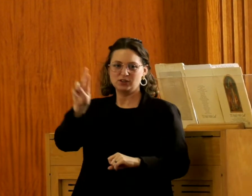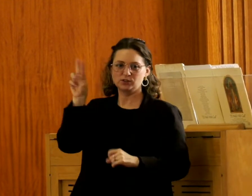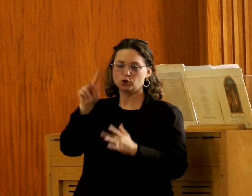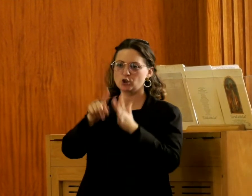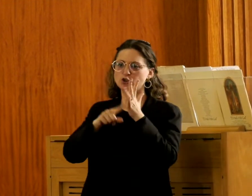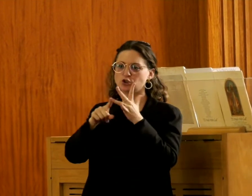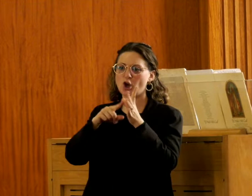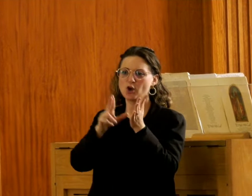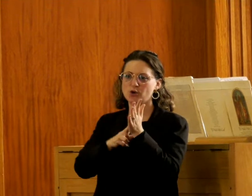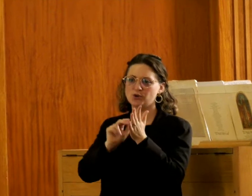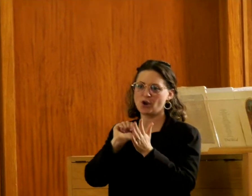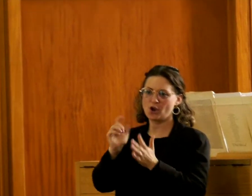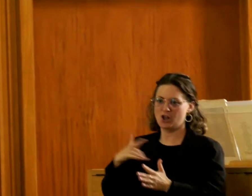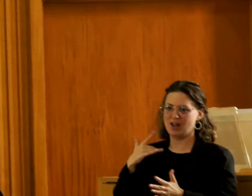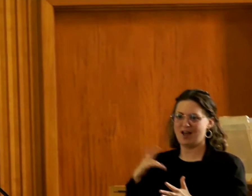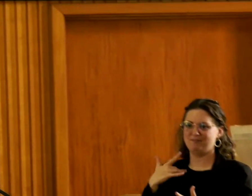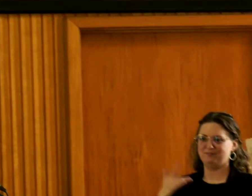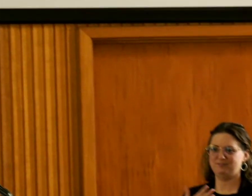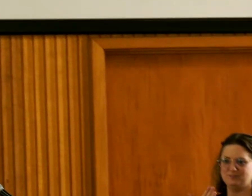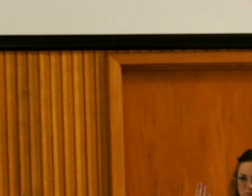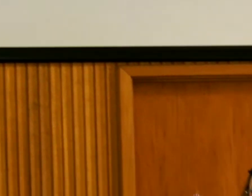Joan's life in film.